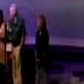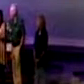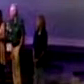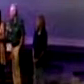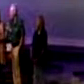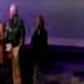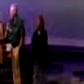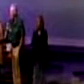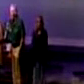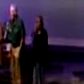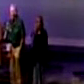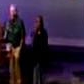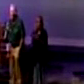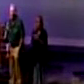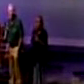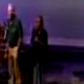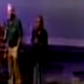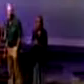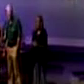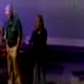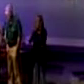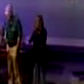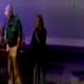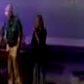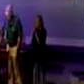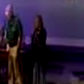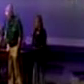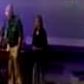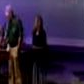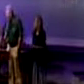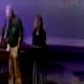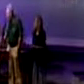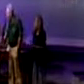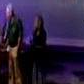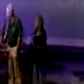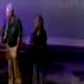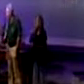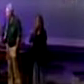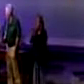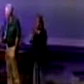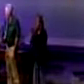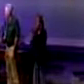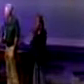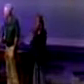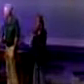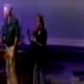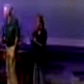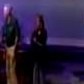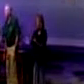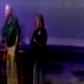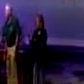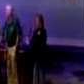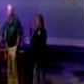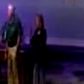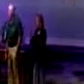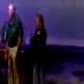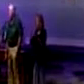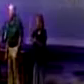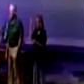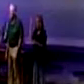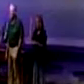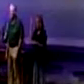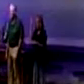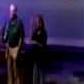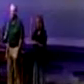Good morning. Good morning. You ready to worship? Would you stand and sing with us this morning? How lovely is